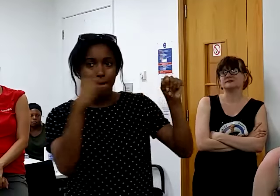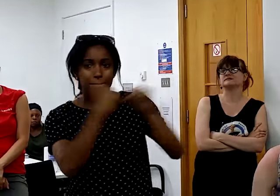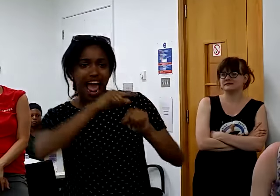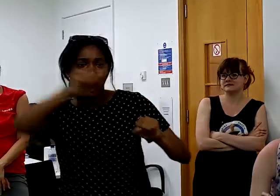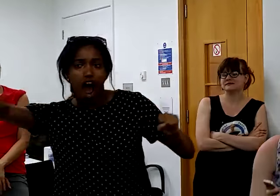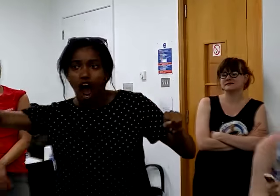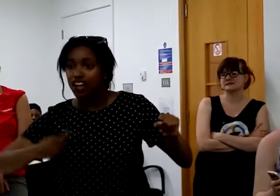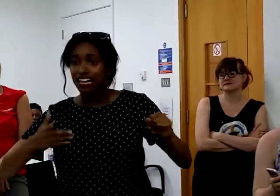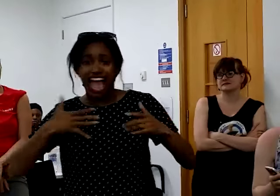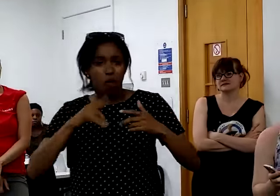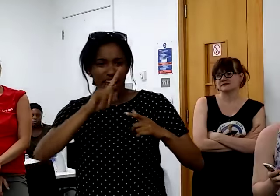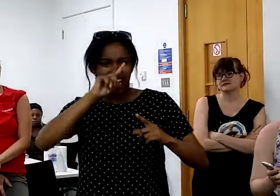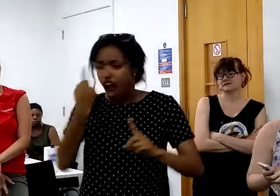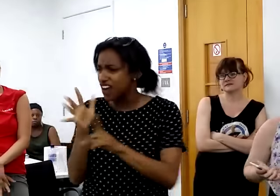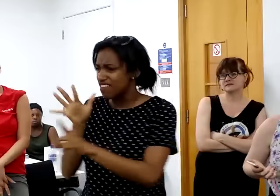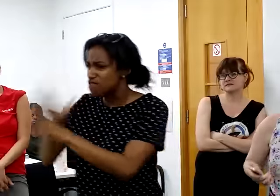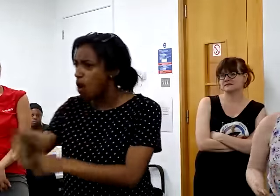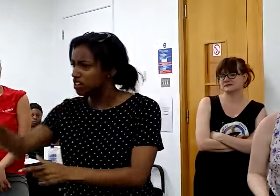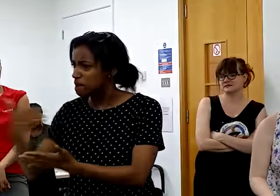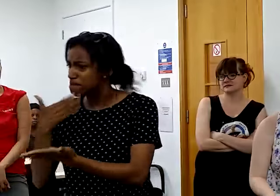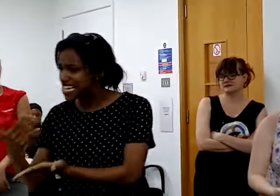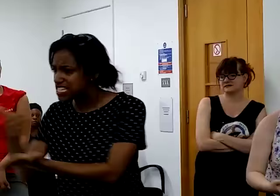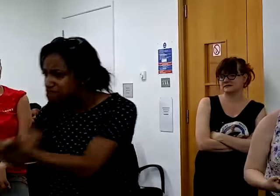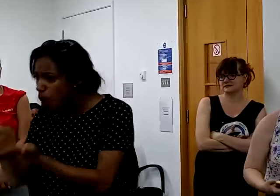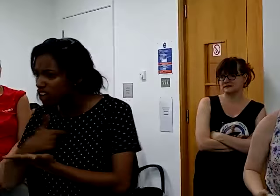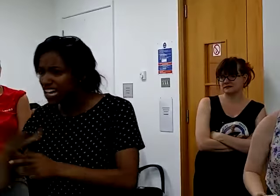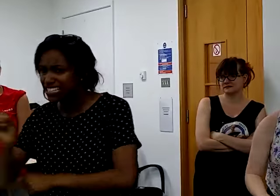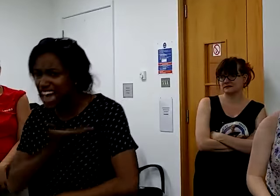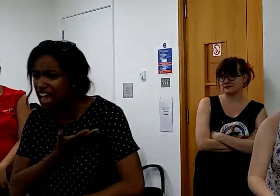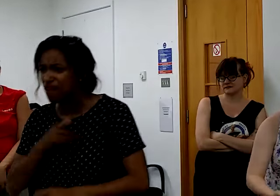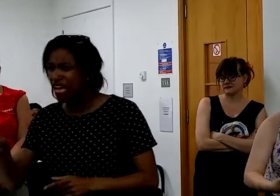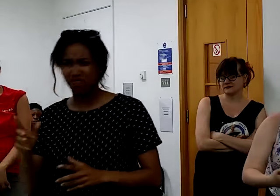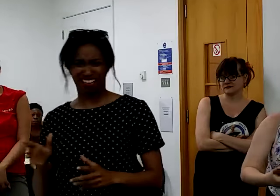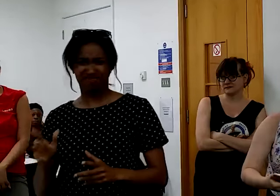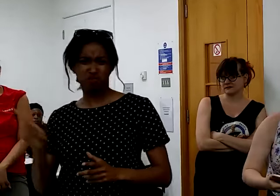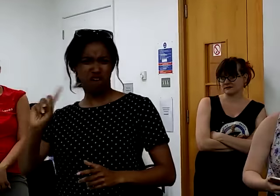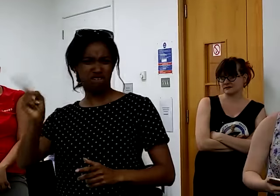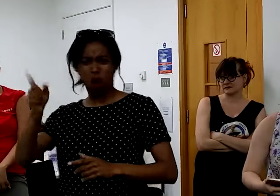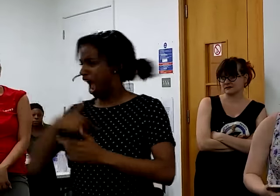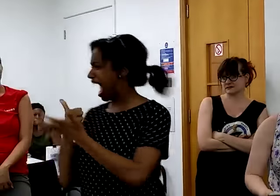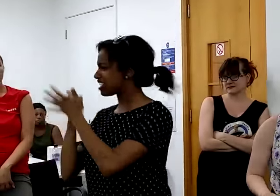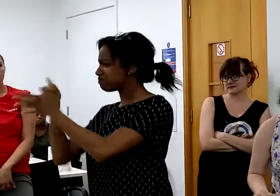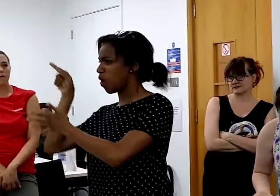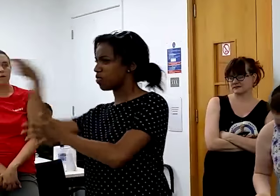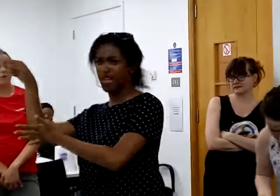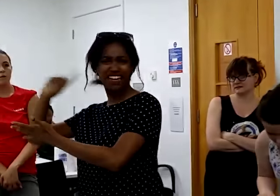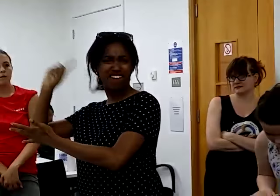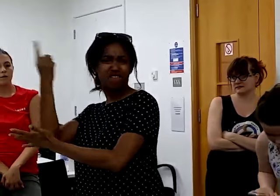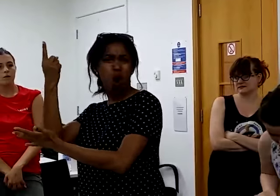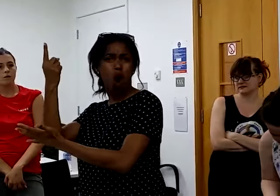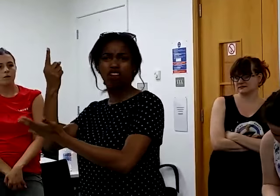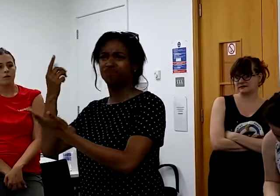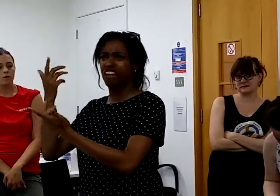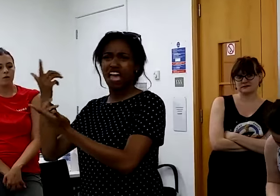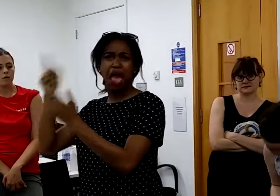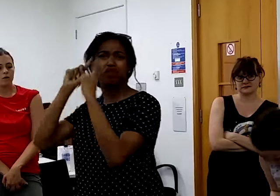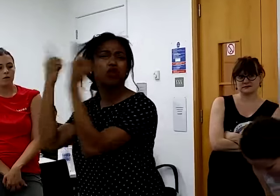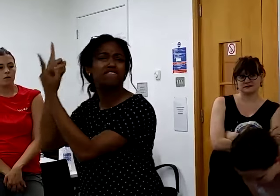an interpreter next to them, clearly going through the structure, what's expected, and all those kind of things. And it's